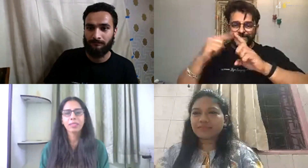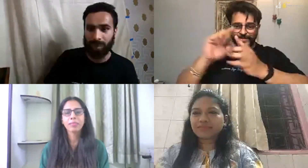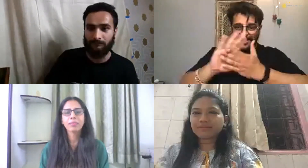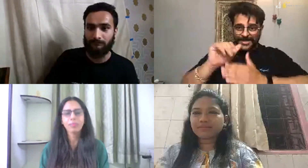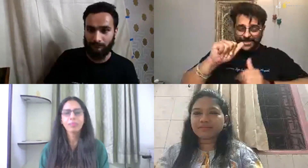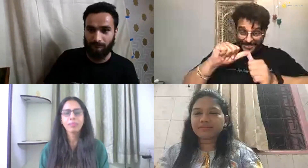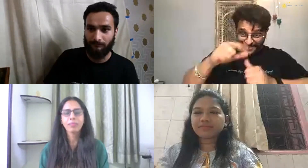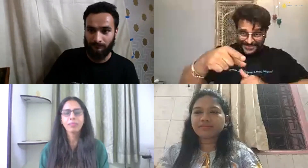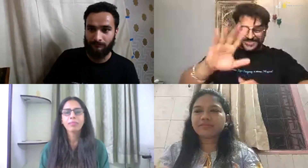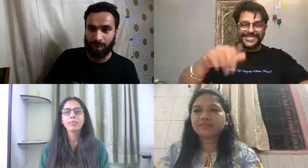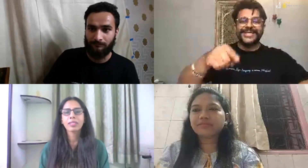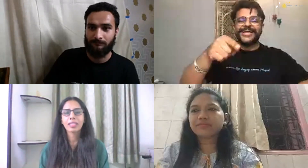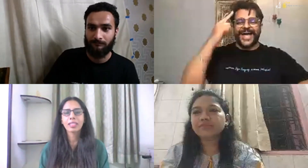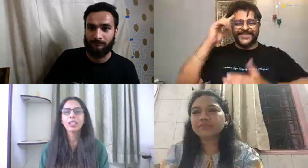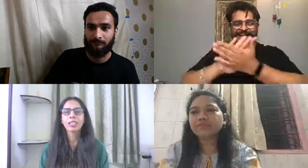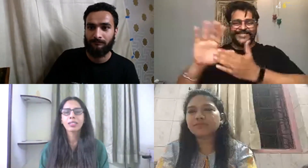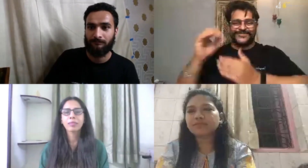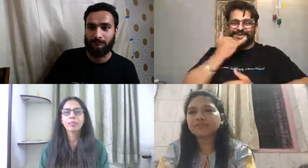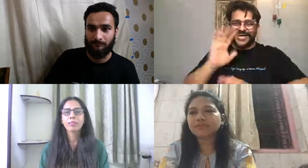Okay, my questions to Shweta first.